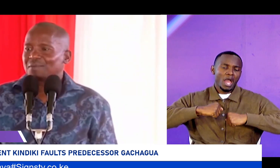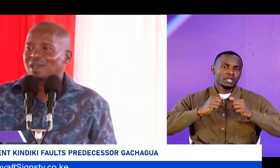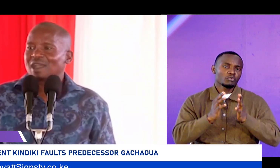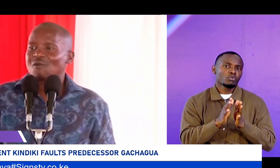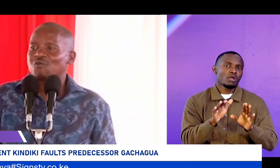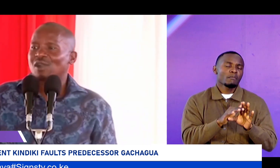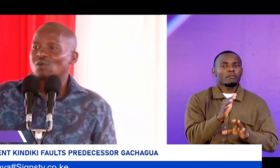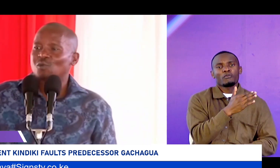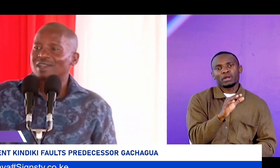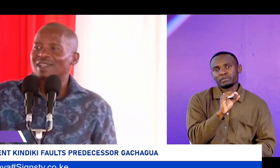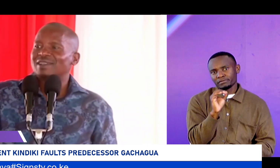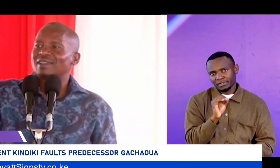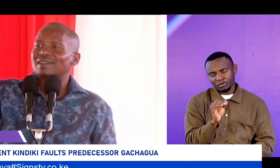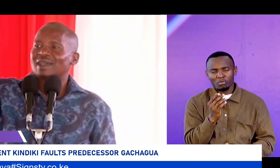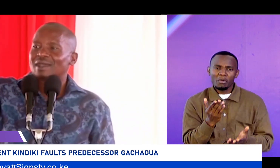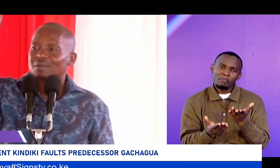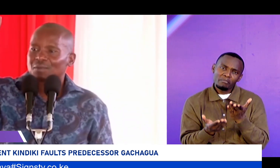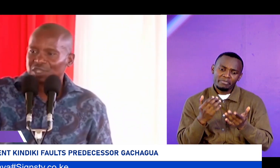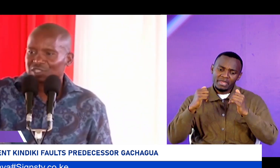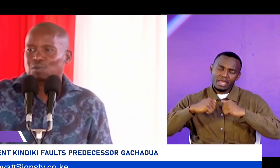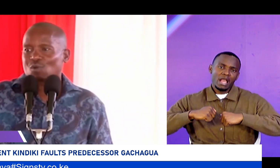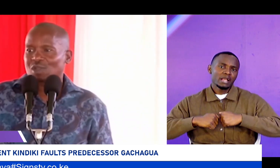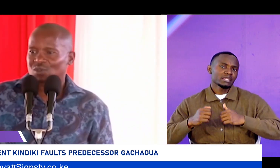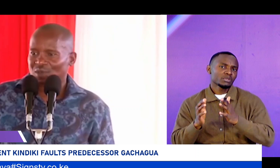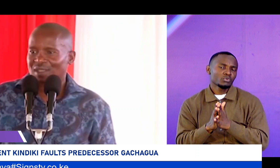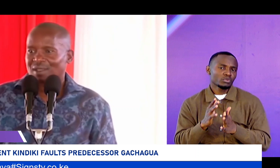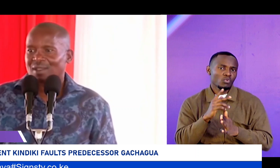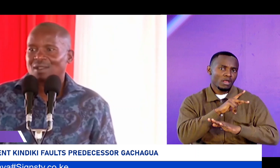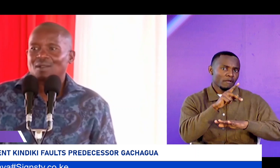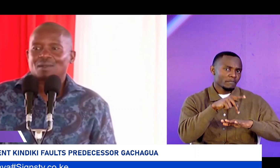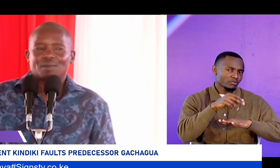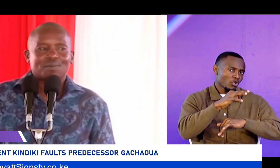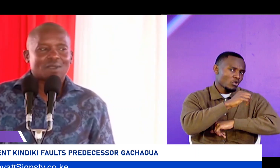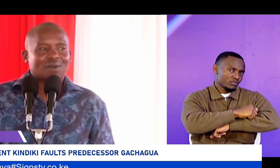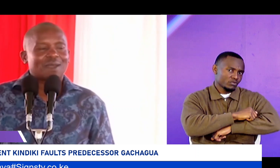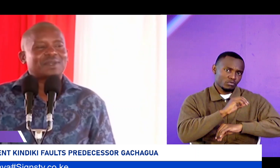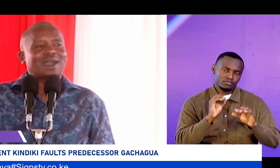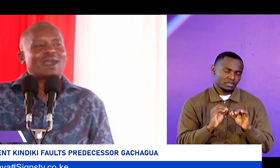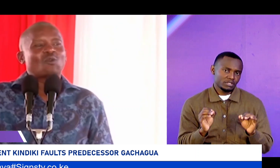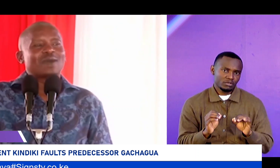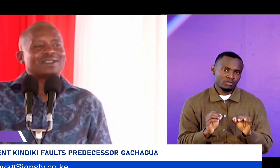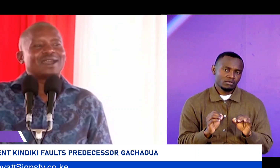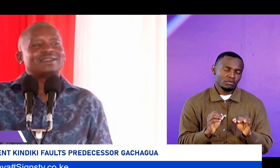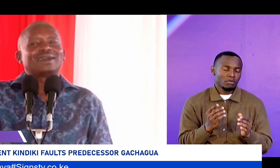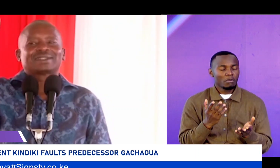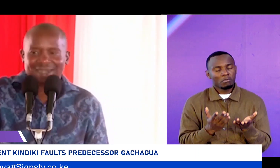labda haukubaliani na principal wa shule, labda